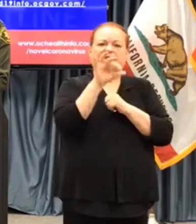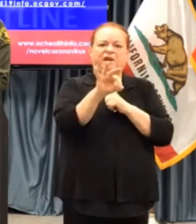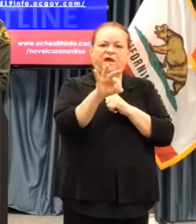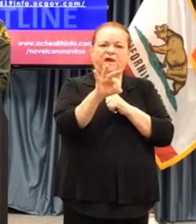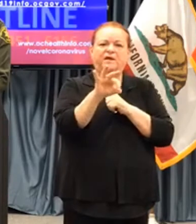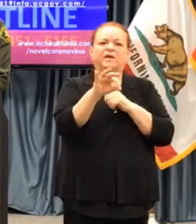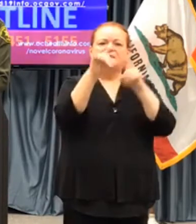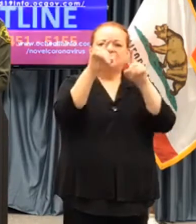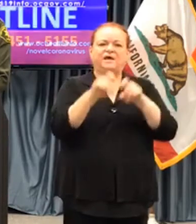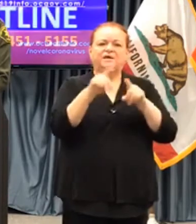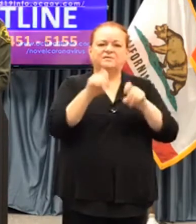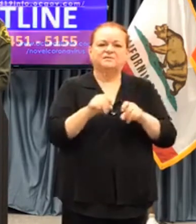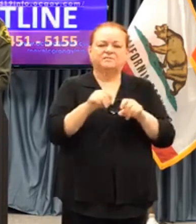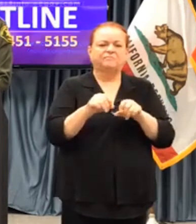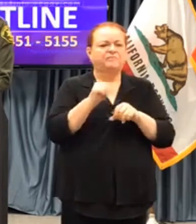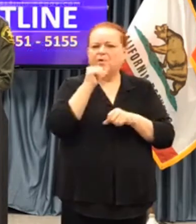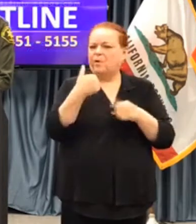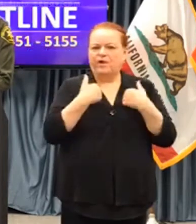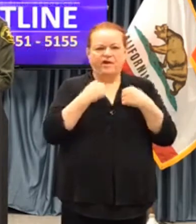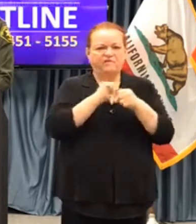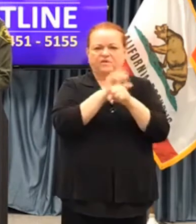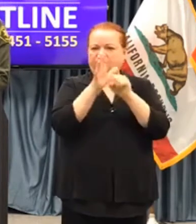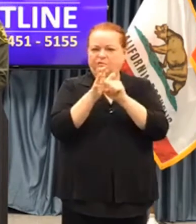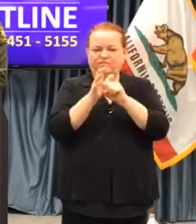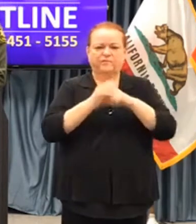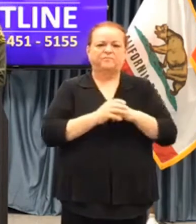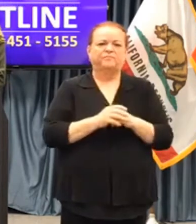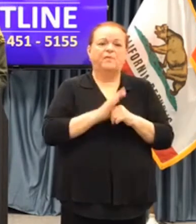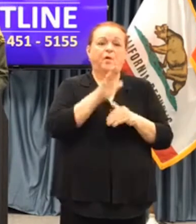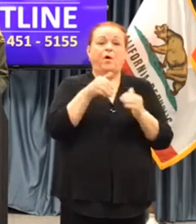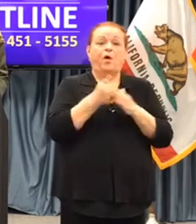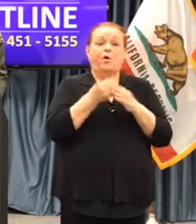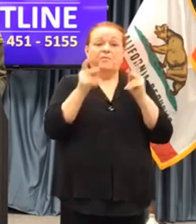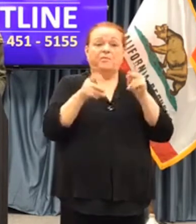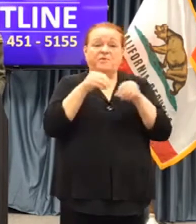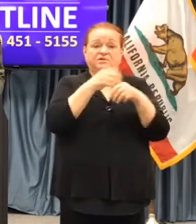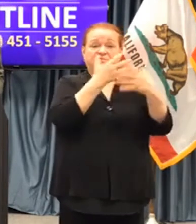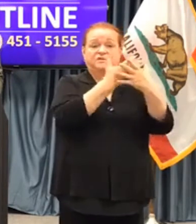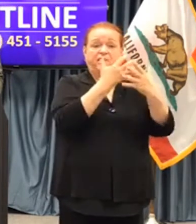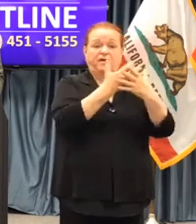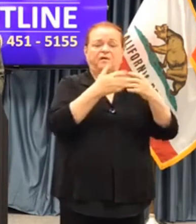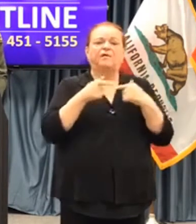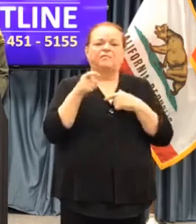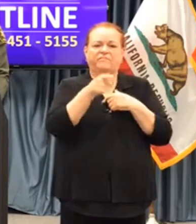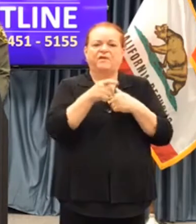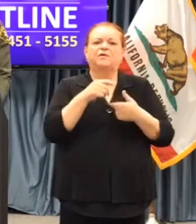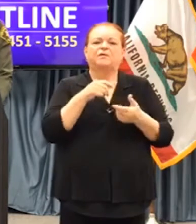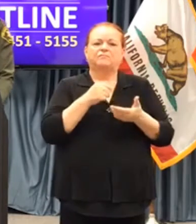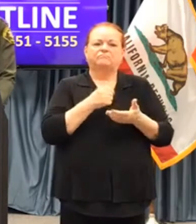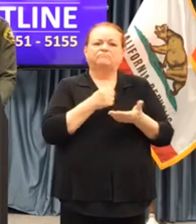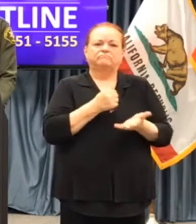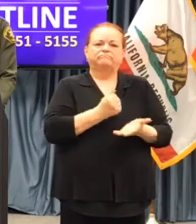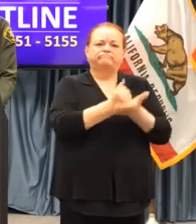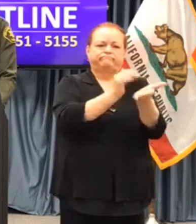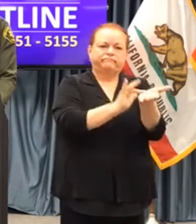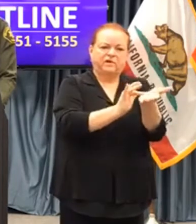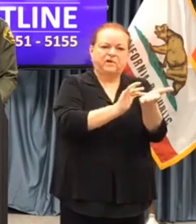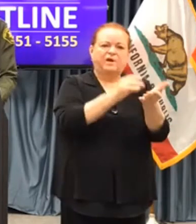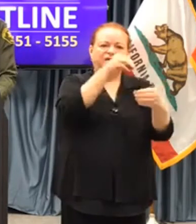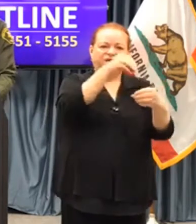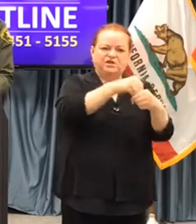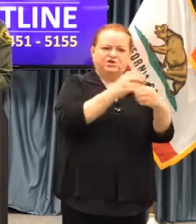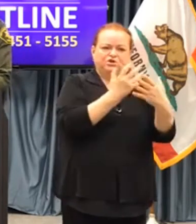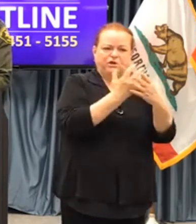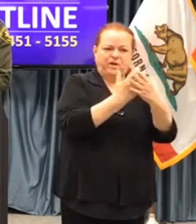negative. All inmates who have been diagnosed with COVID-19 have been treated on site within our jails, and none